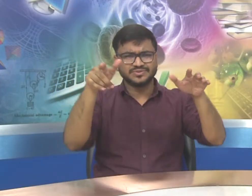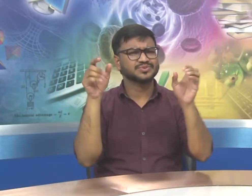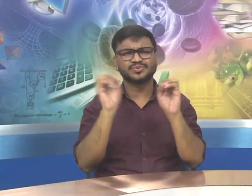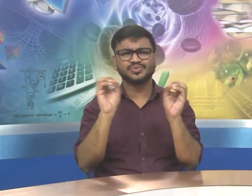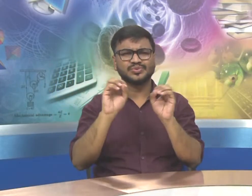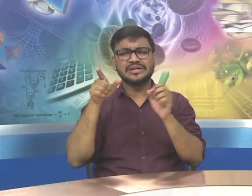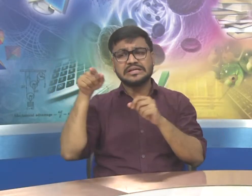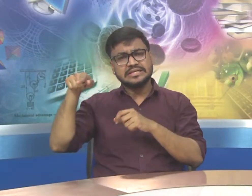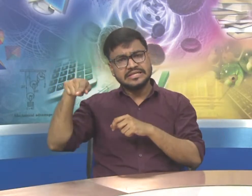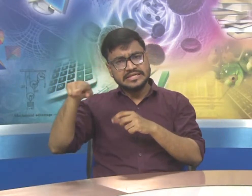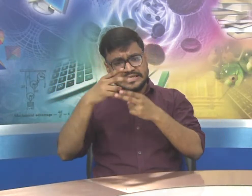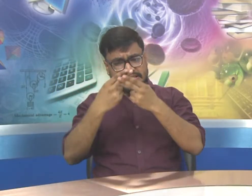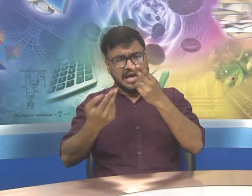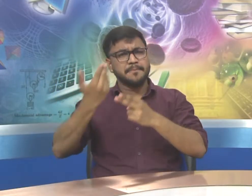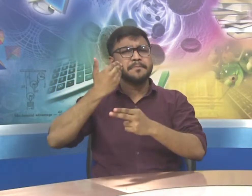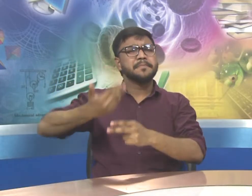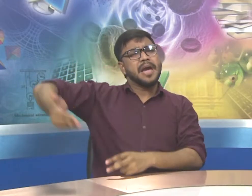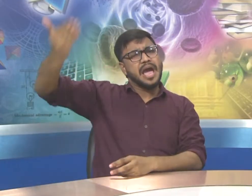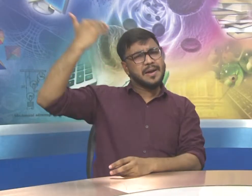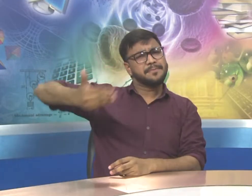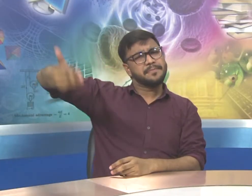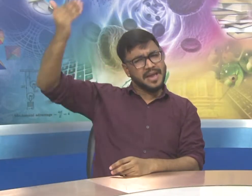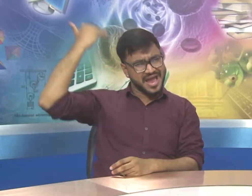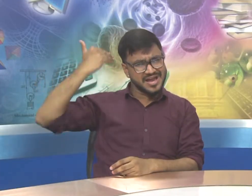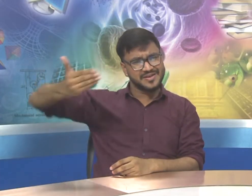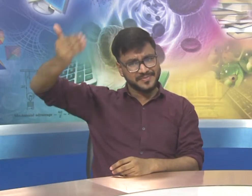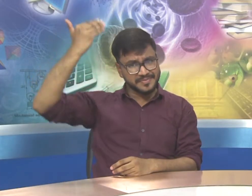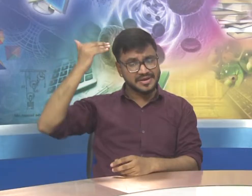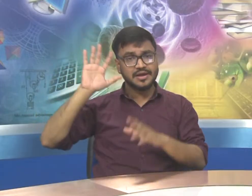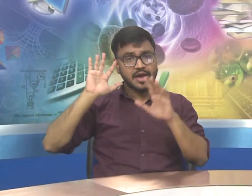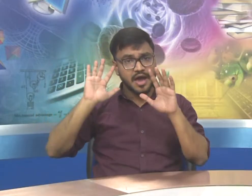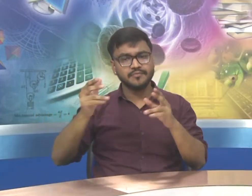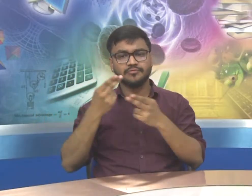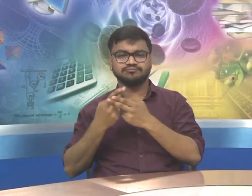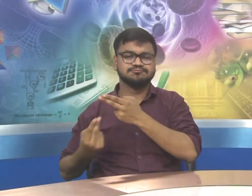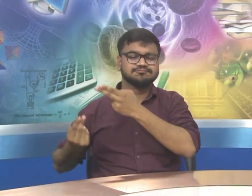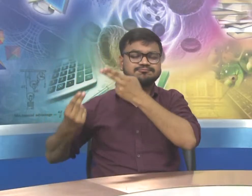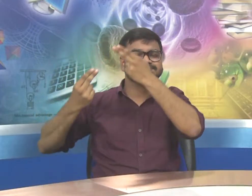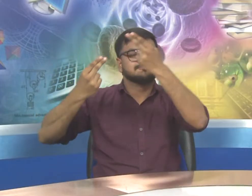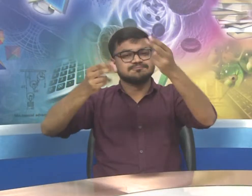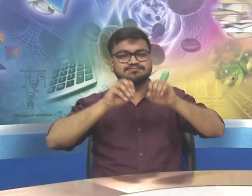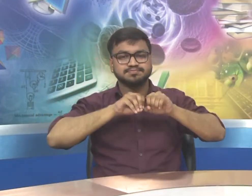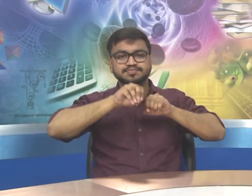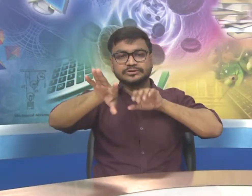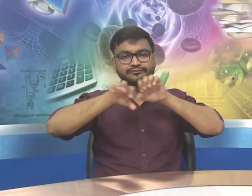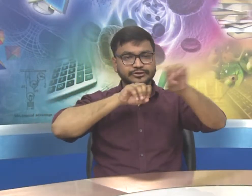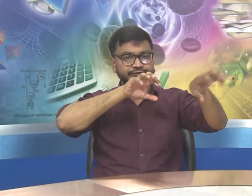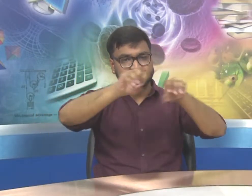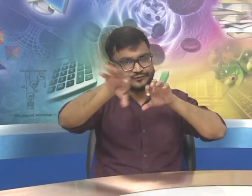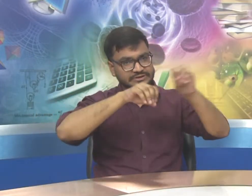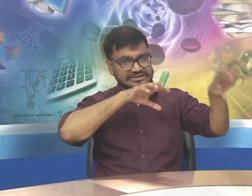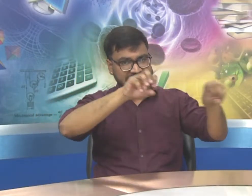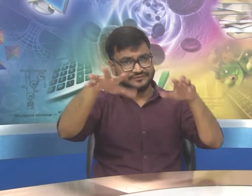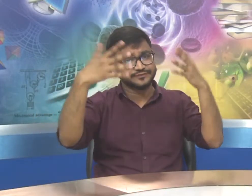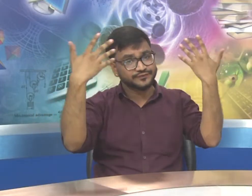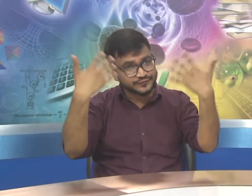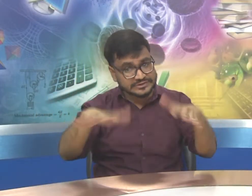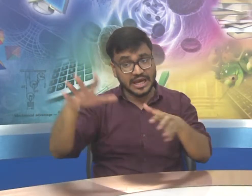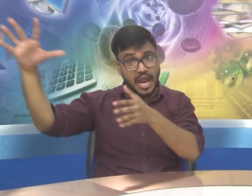the first to talk about atoms, but he explained old ideas clearly and